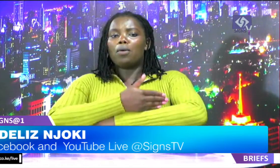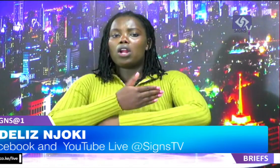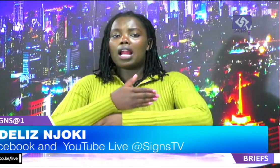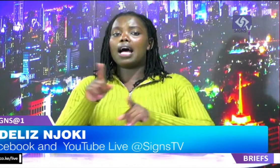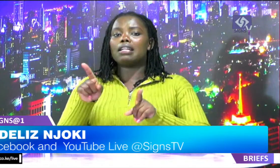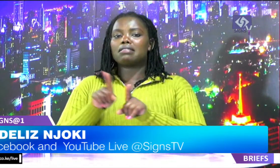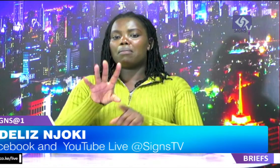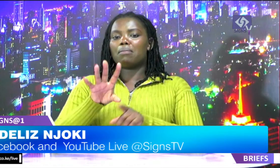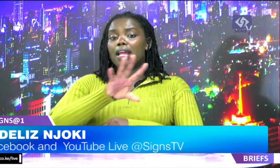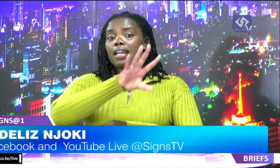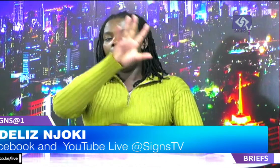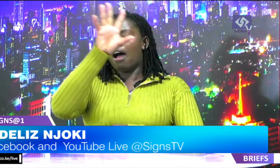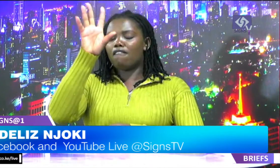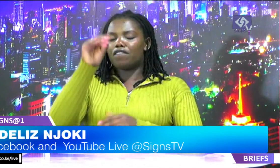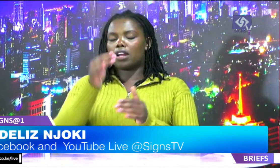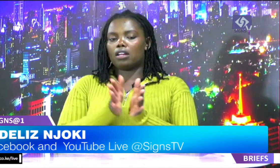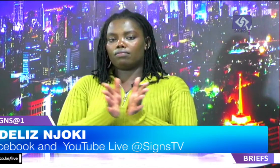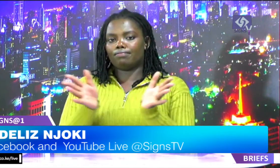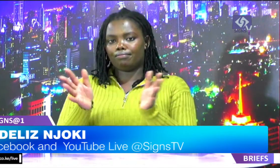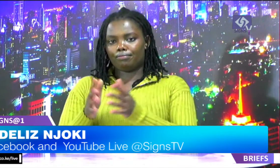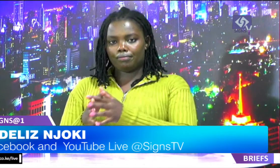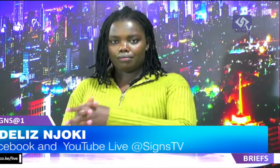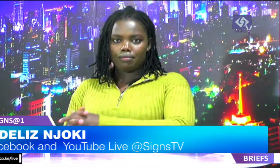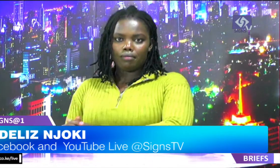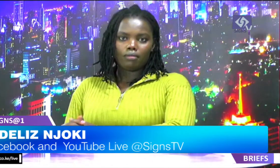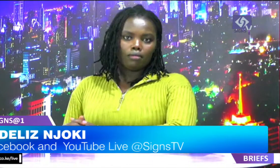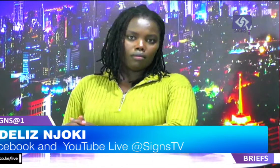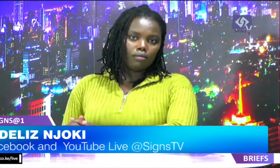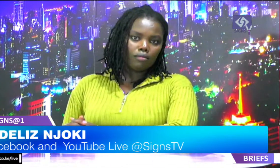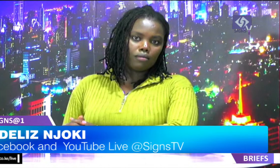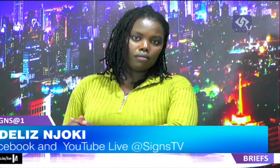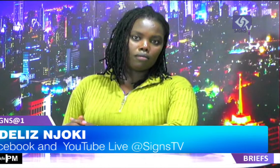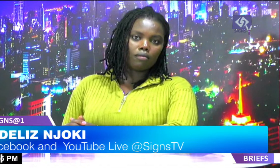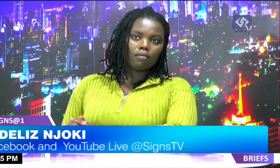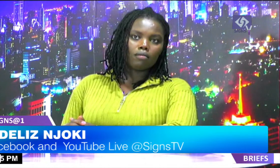borderless African continent.